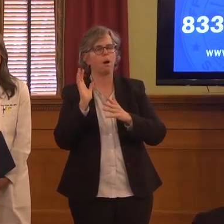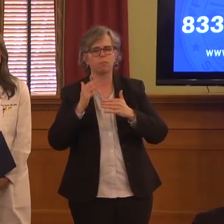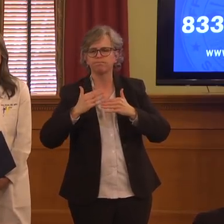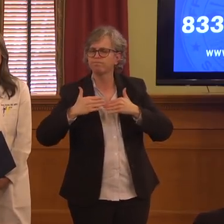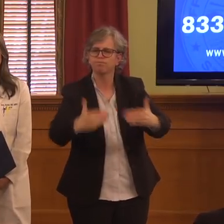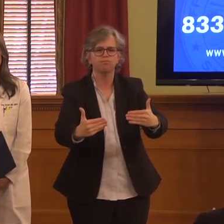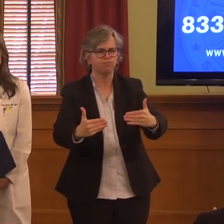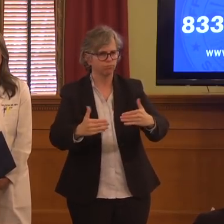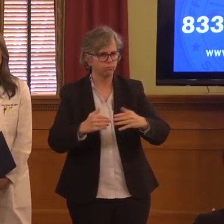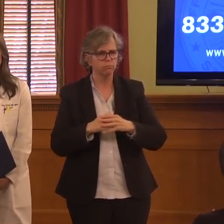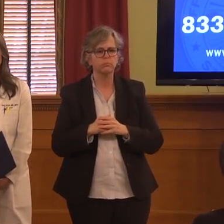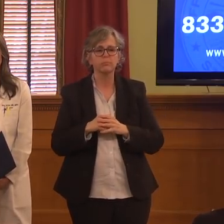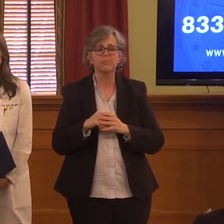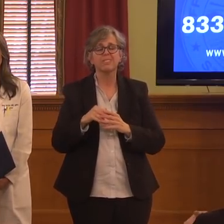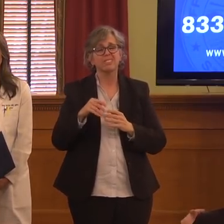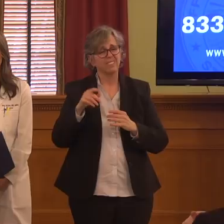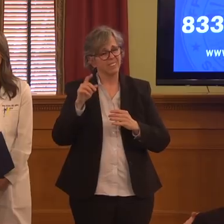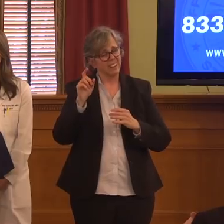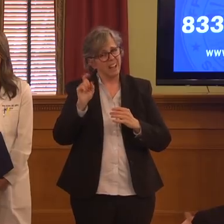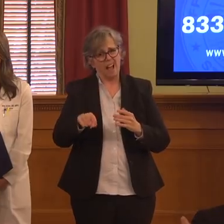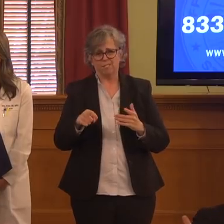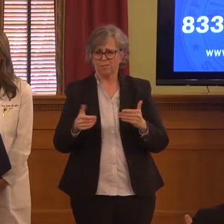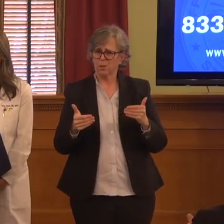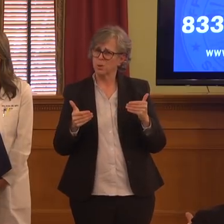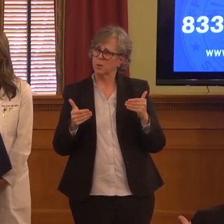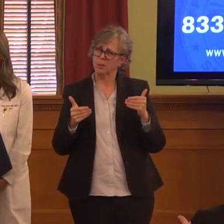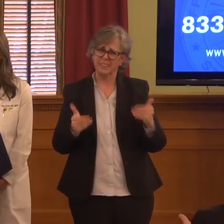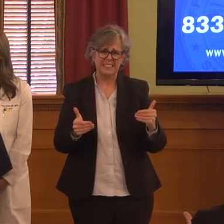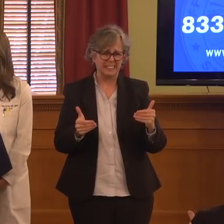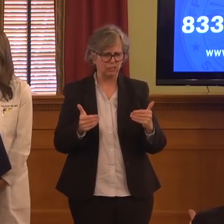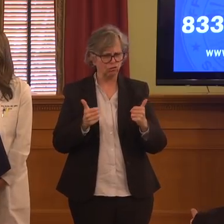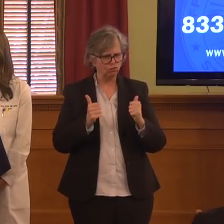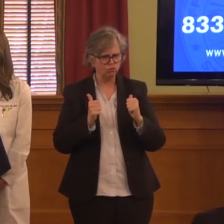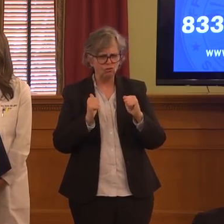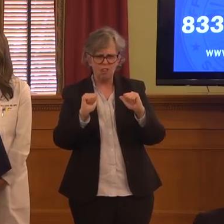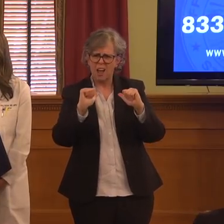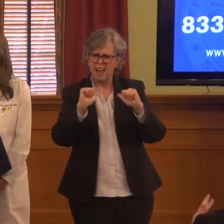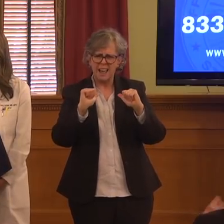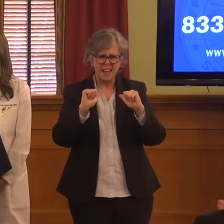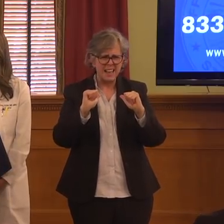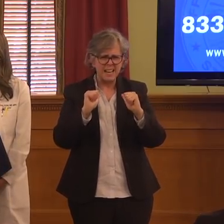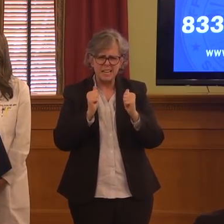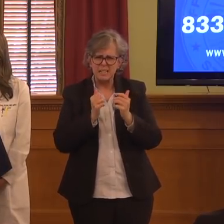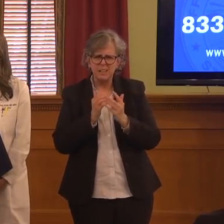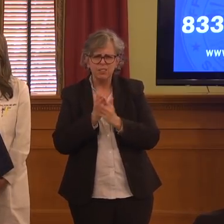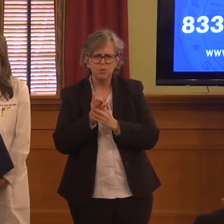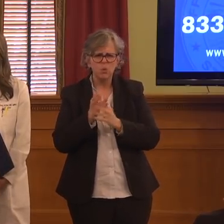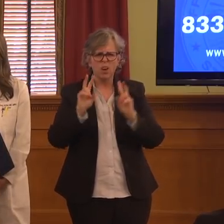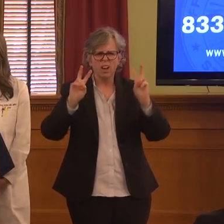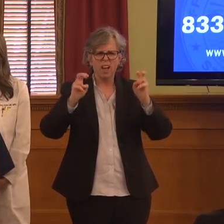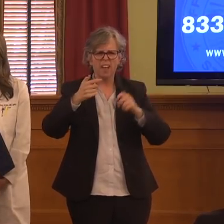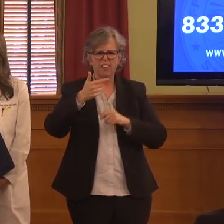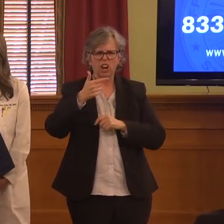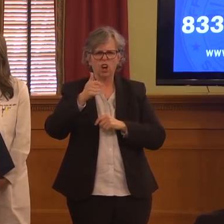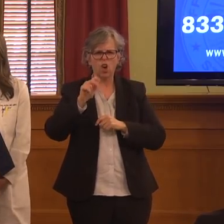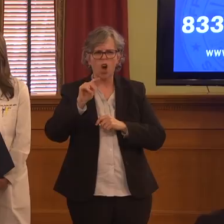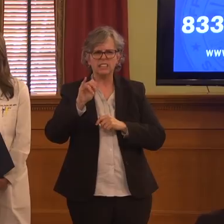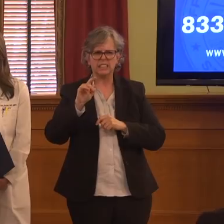got to run this gauntlet. And we got to try to get through that gauntlet without losing too many of